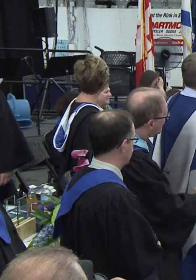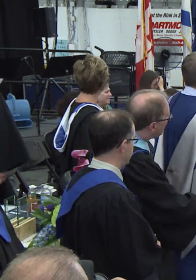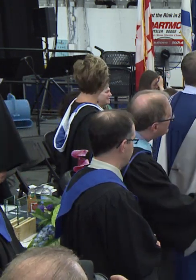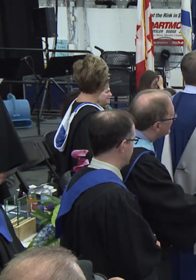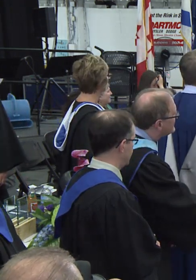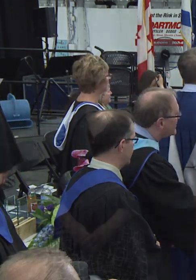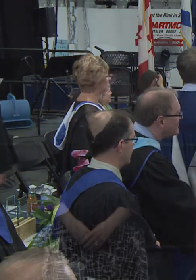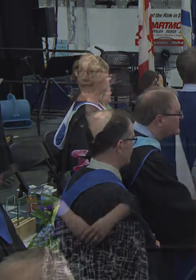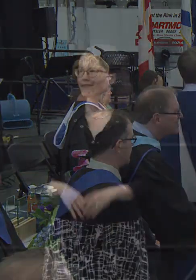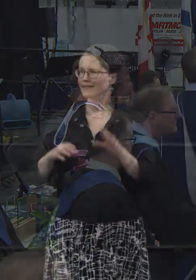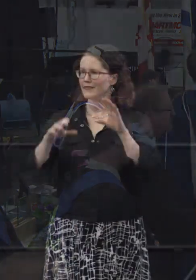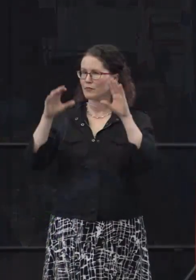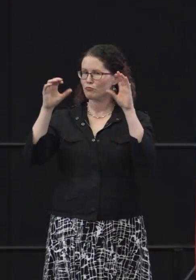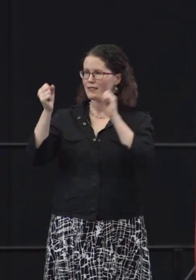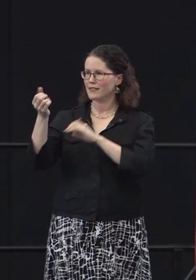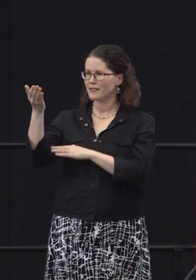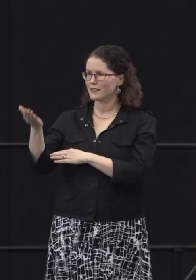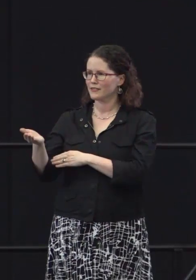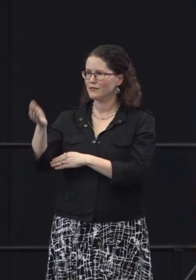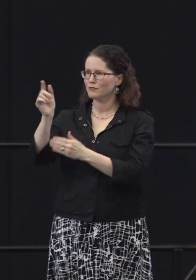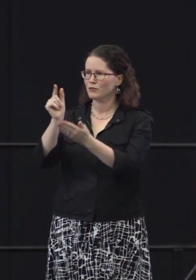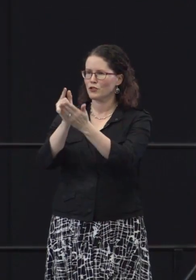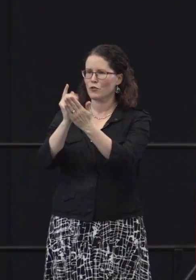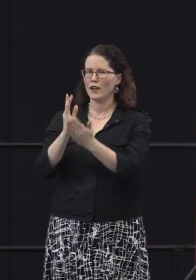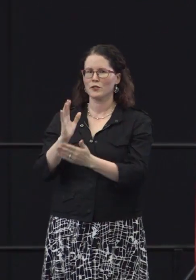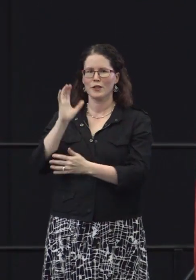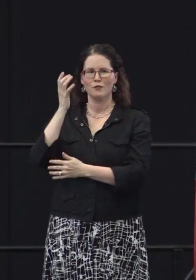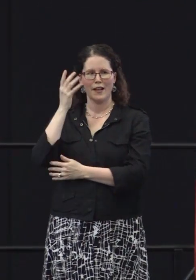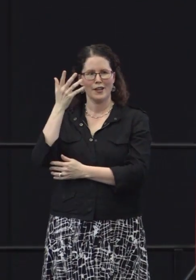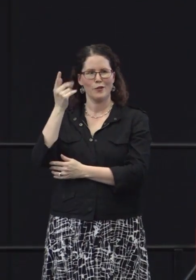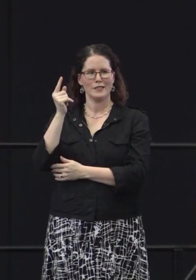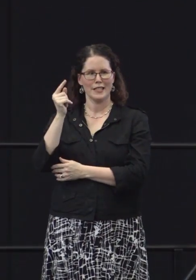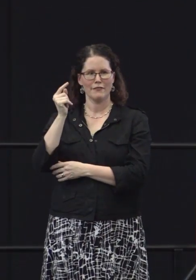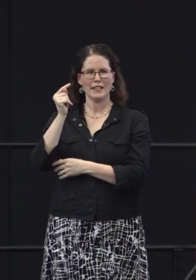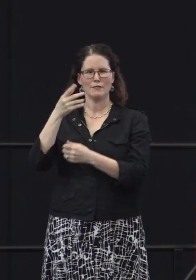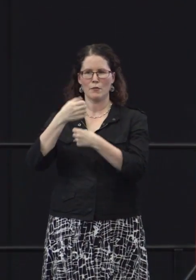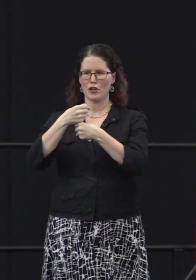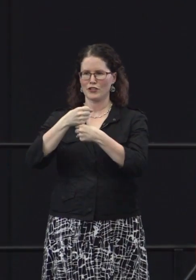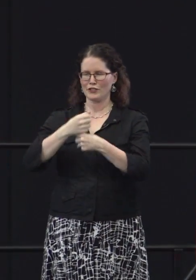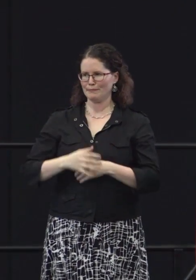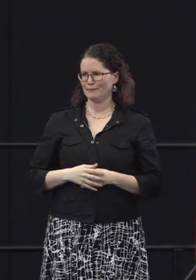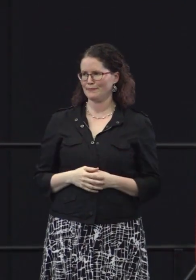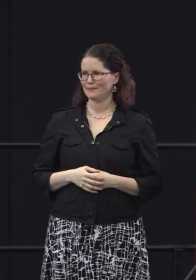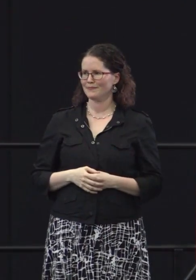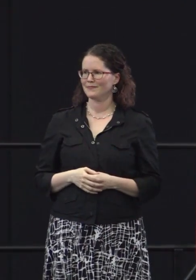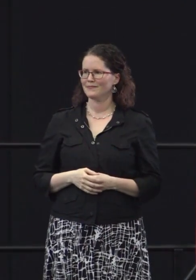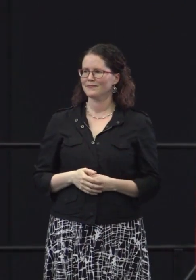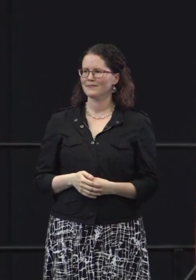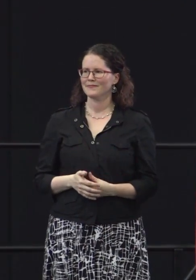Mr. President, the graduates of Radio, Television Arts, Television Production.